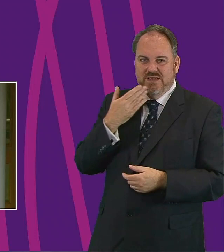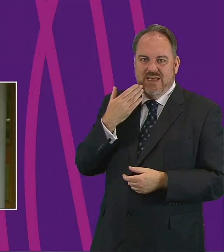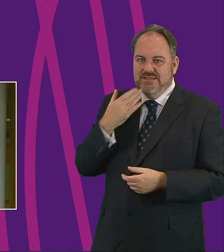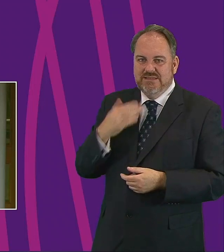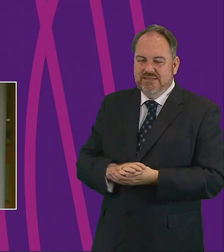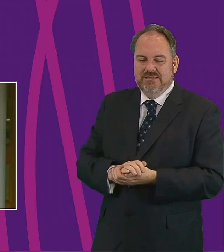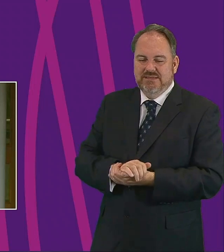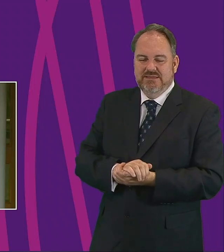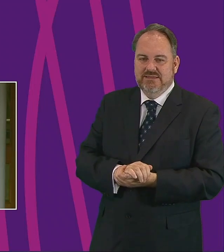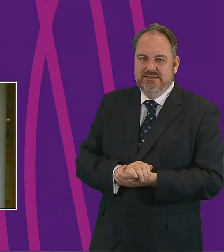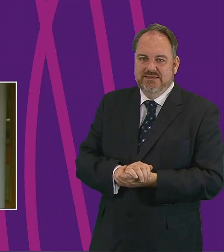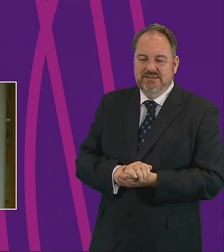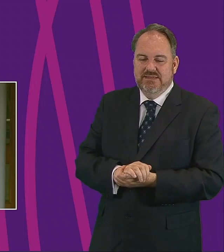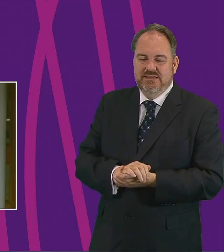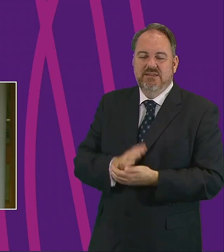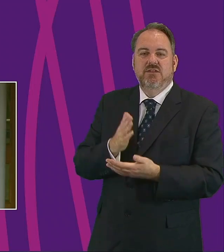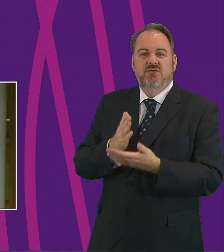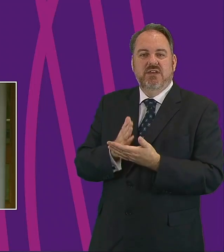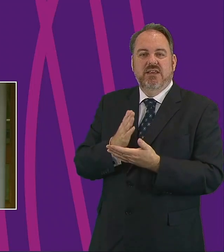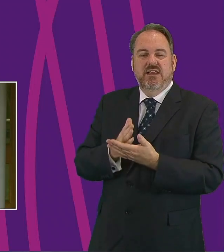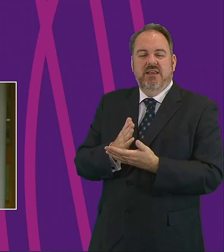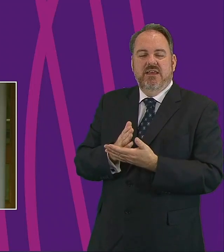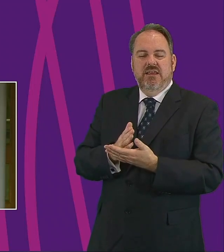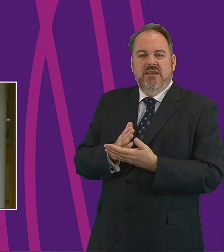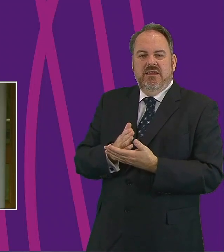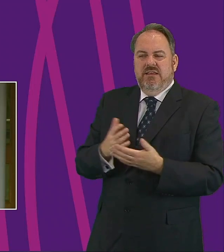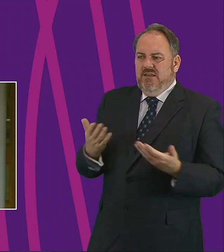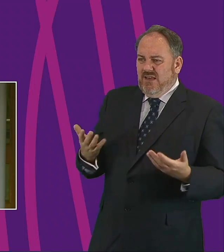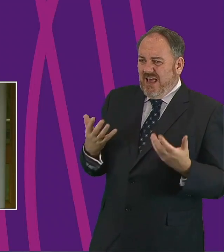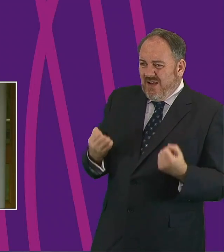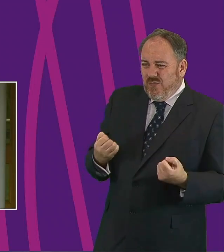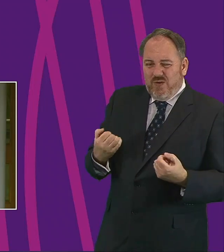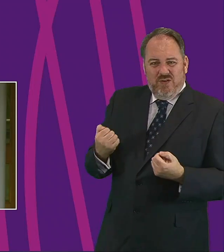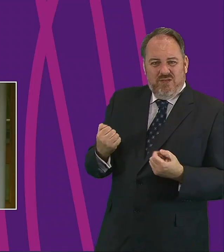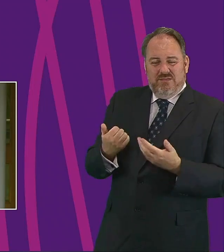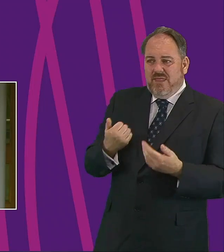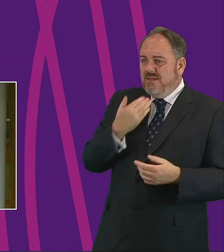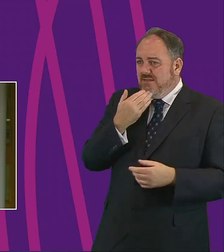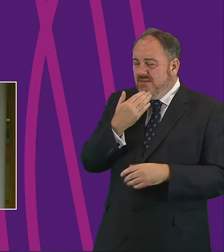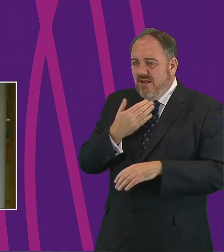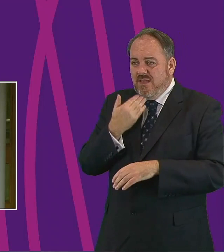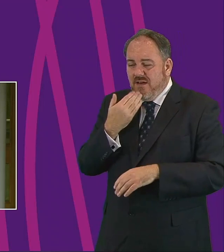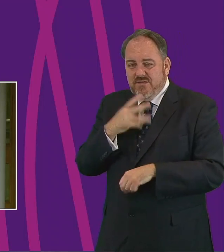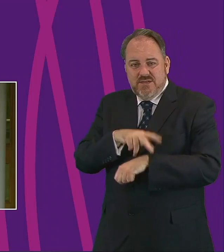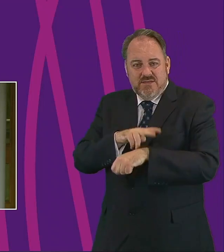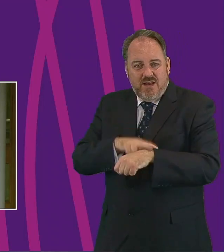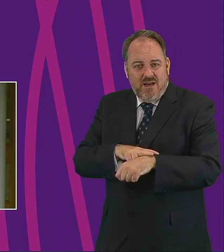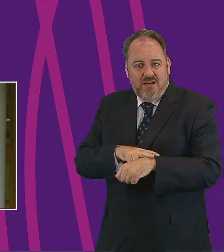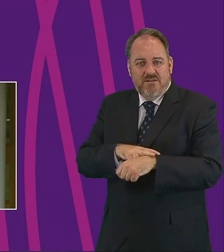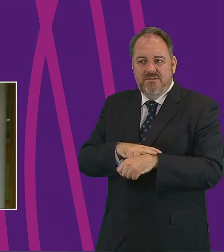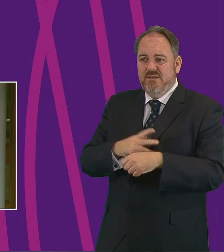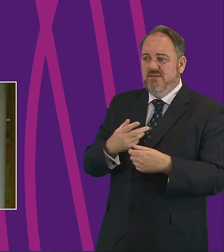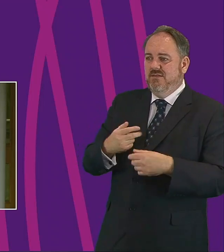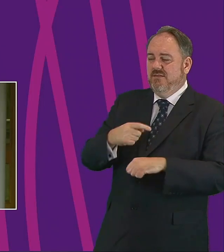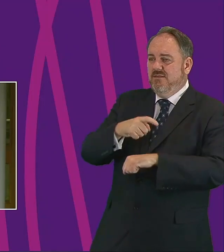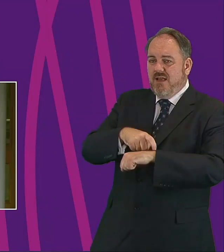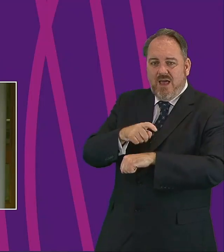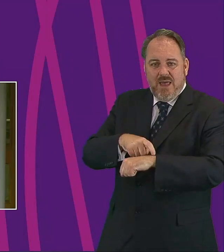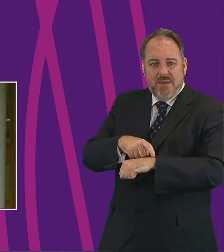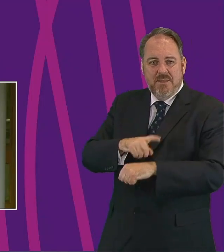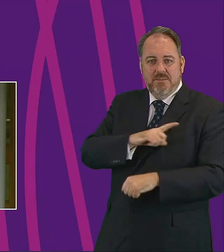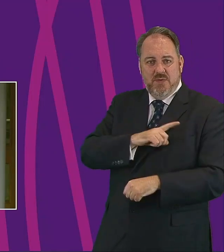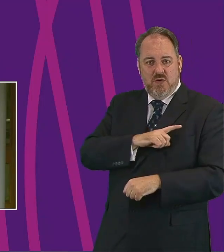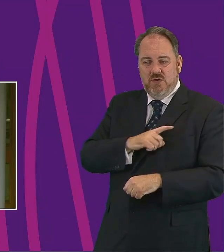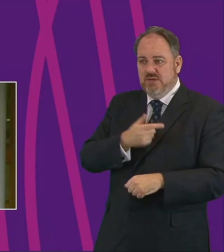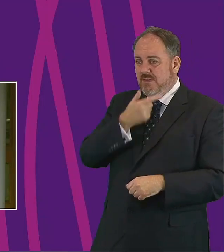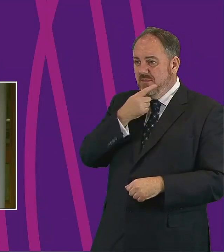intrusive. So the question is, have we got the capacity? Are you confident that we've got the capacity? Because people are being